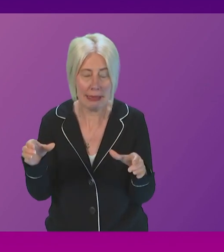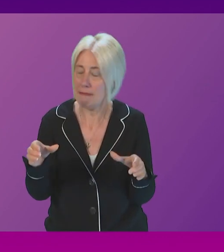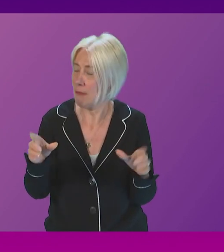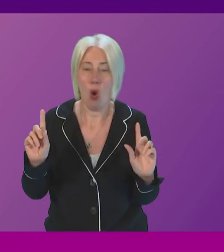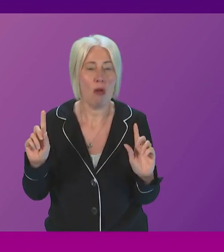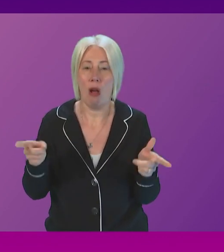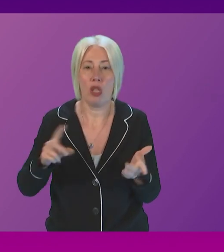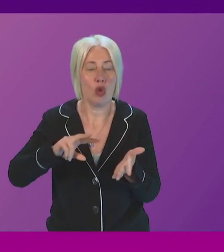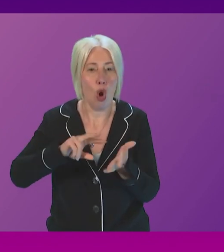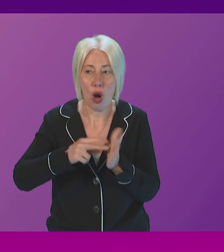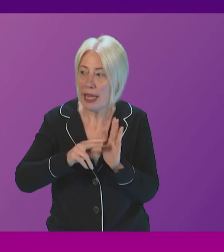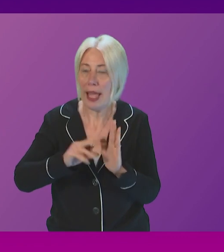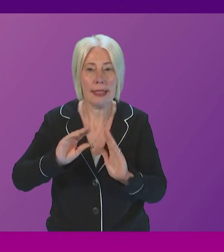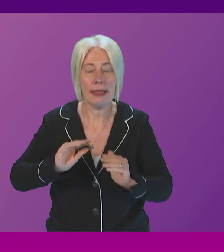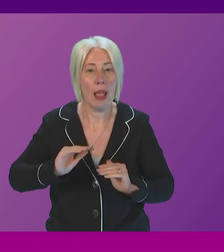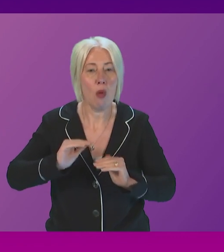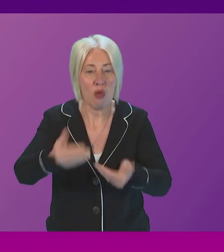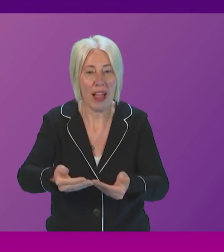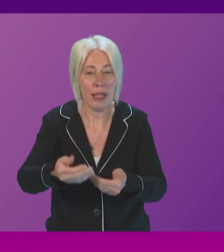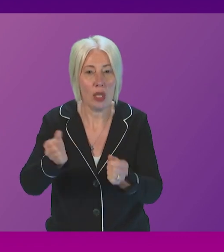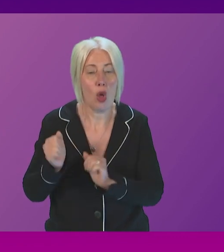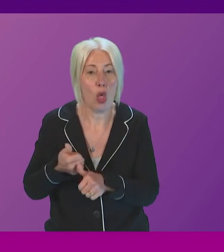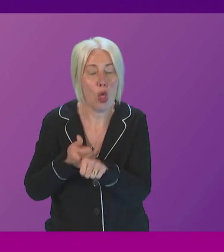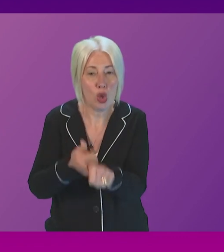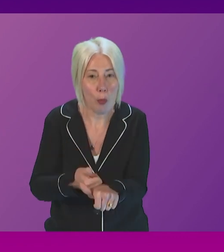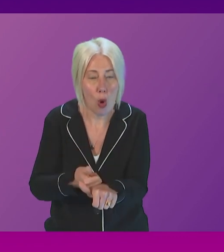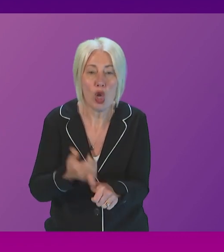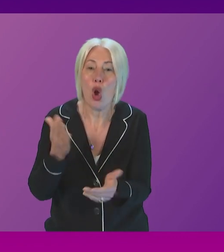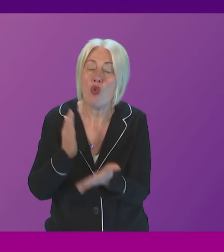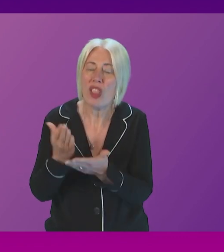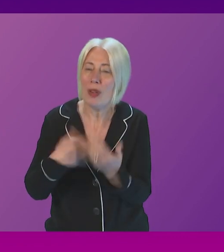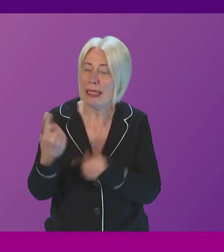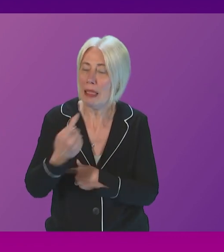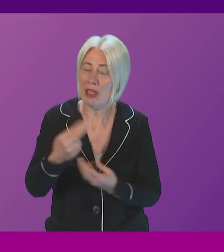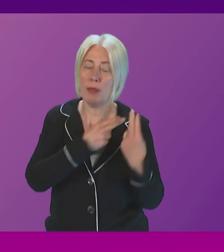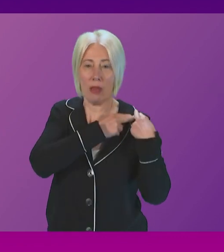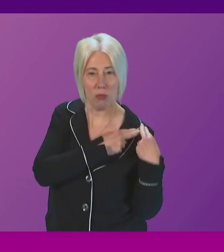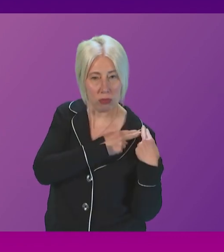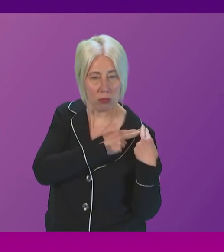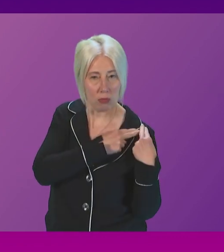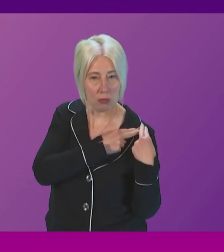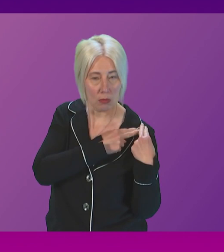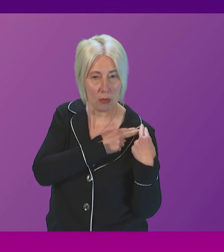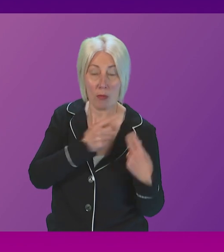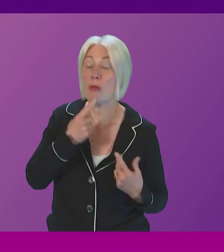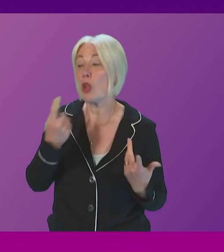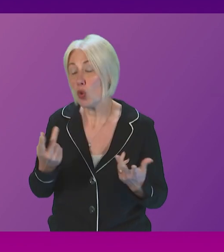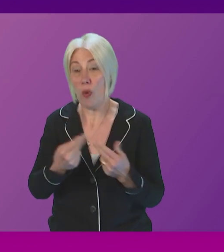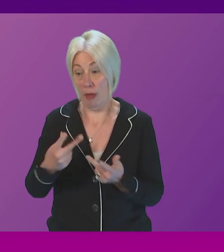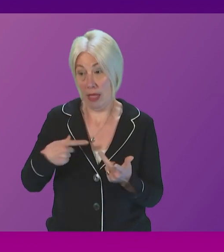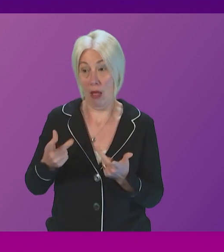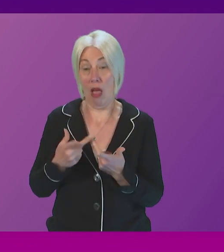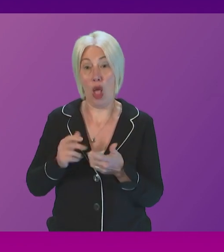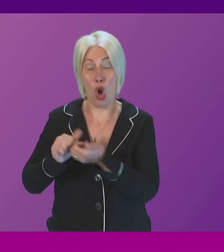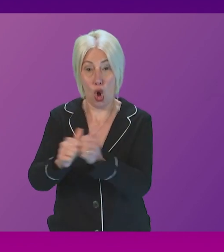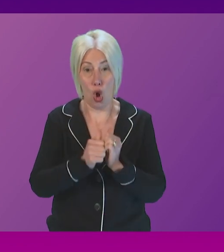organising and providing such needed support without some kind of accountability. Therefore, along with a number of my colleagues